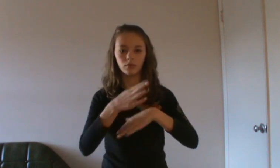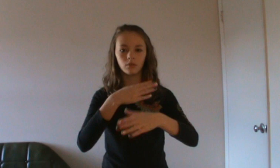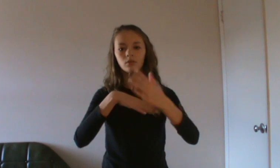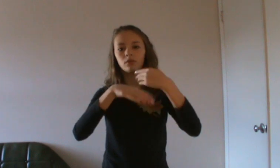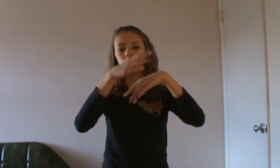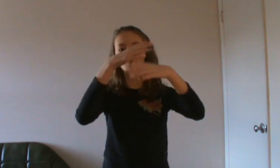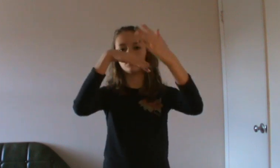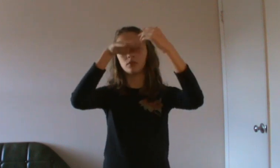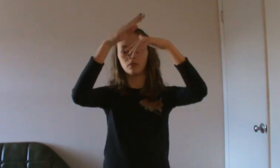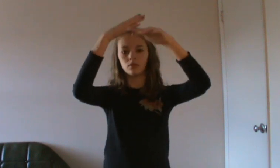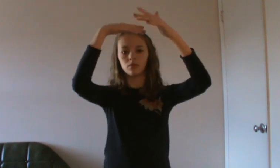is.